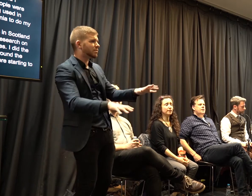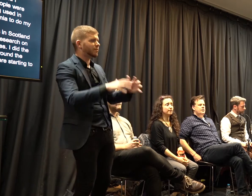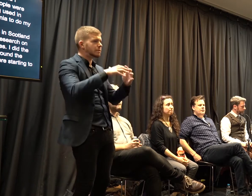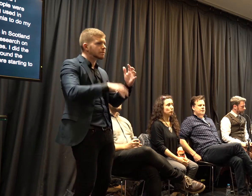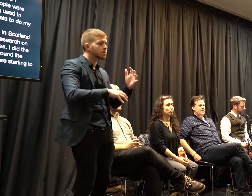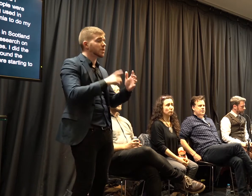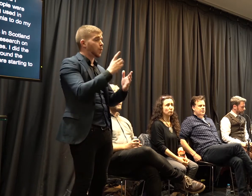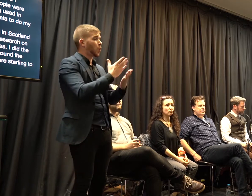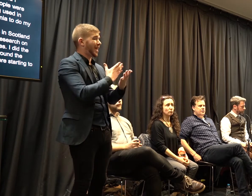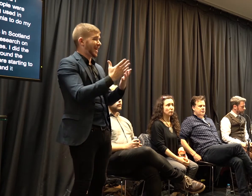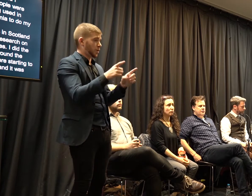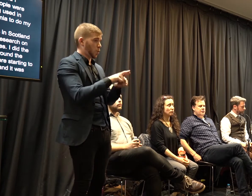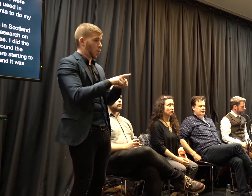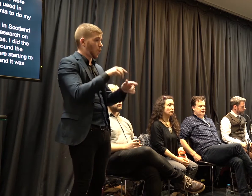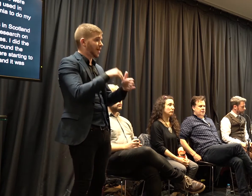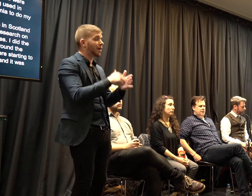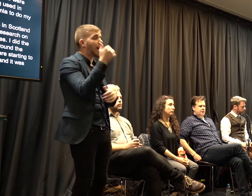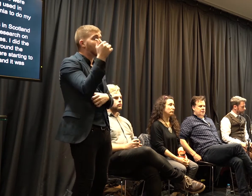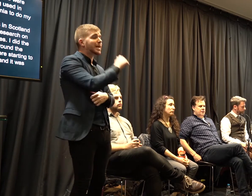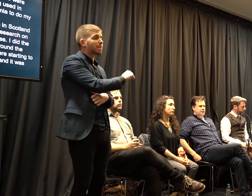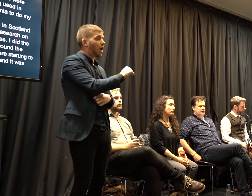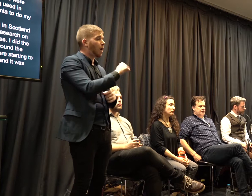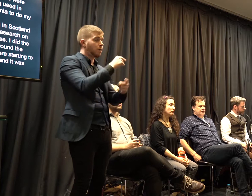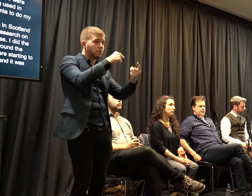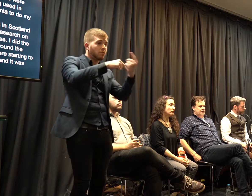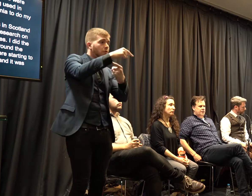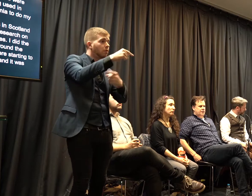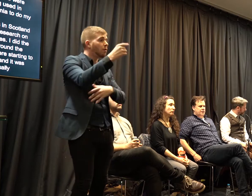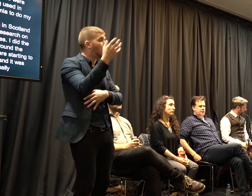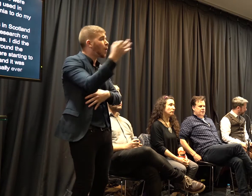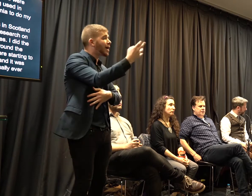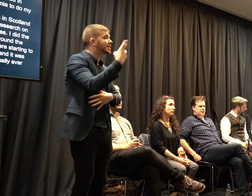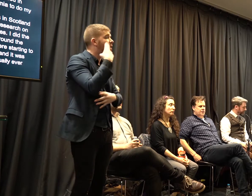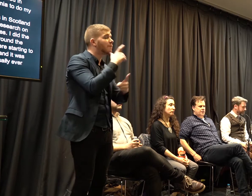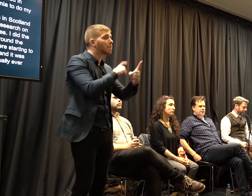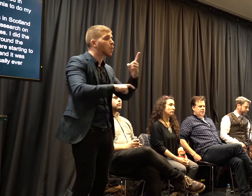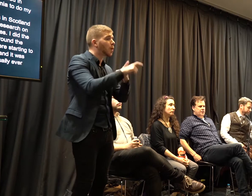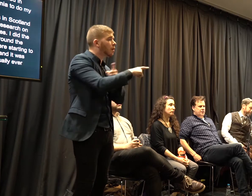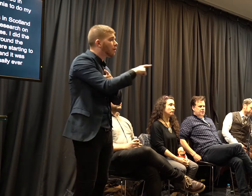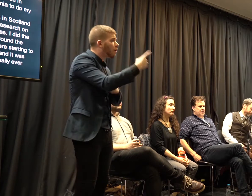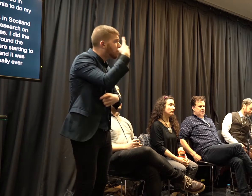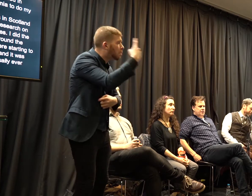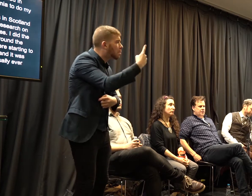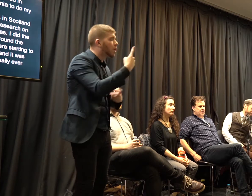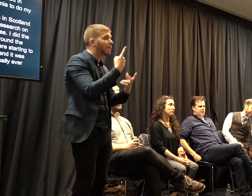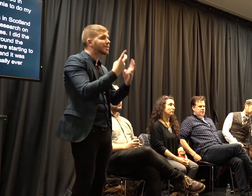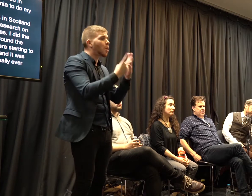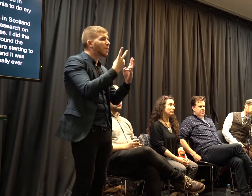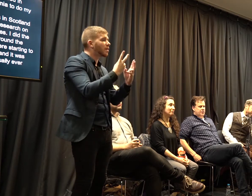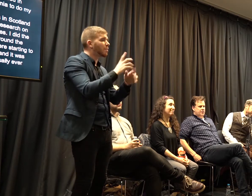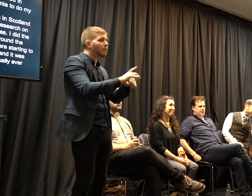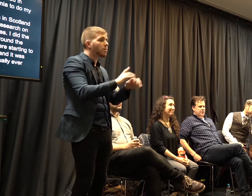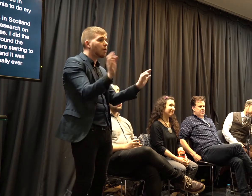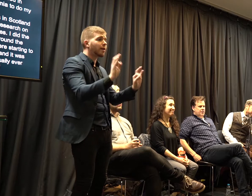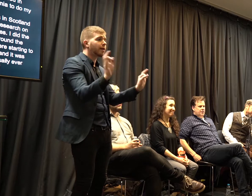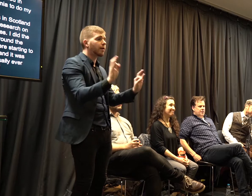And it was also clear that in academia, nobody had actually ever asked any deaf people what they thought about interpretive performances. So all